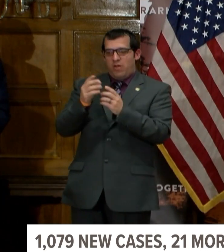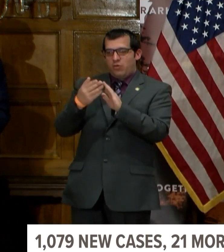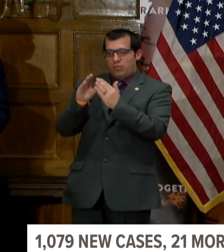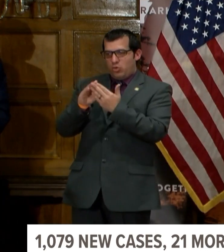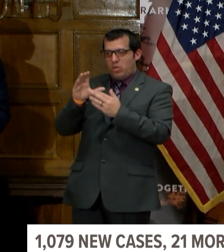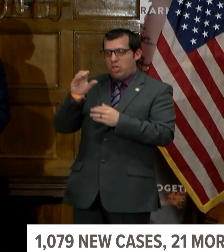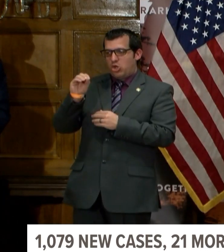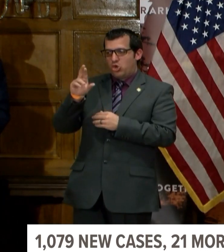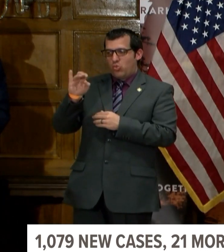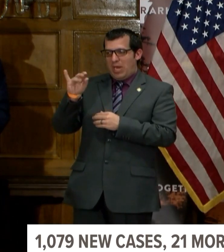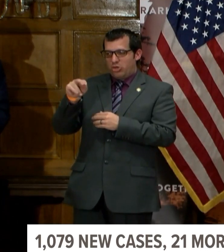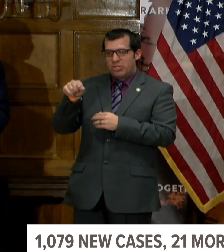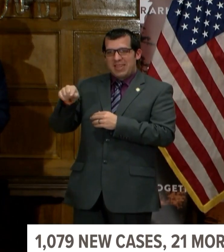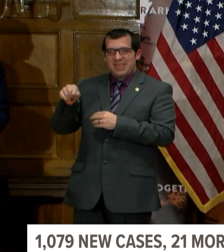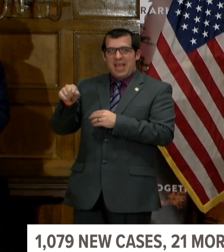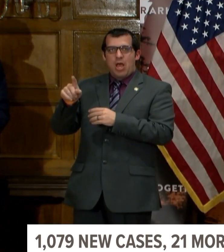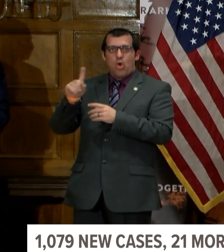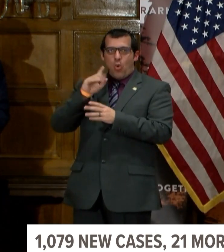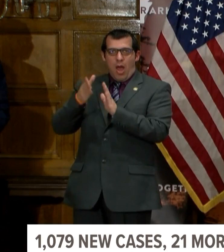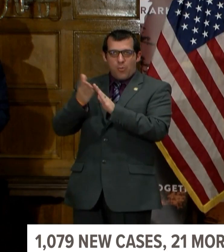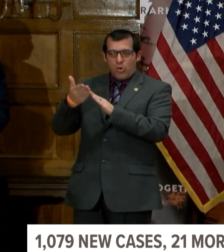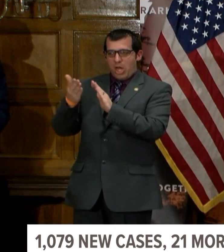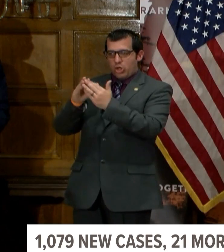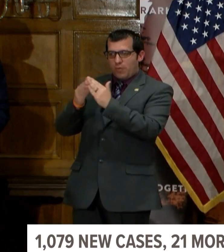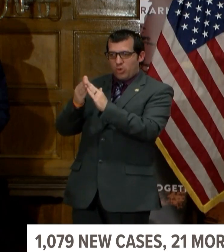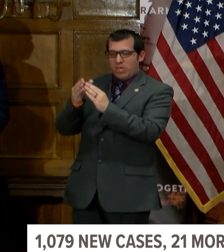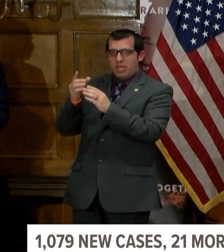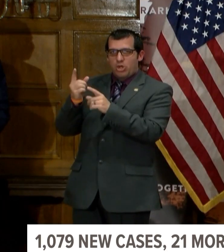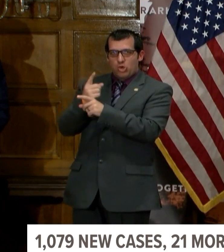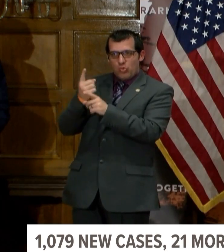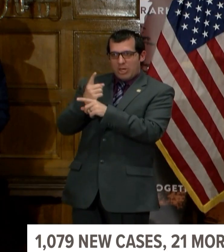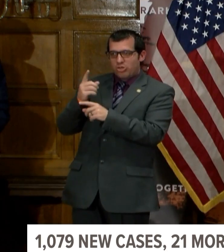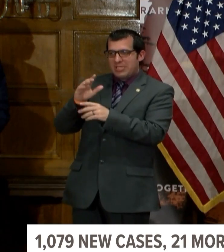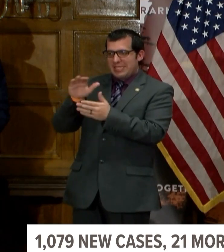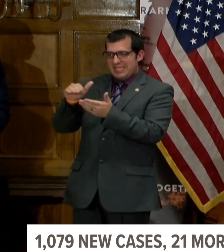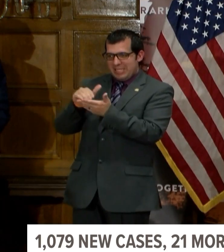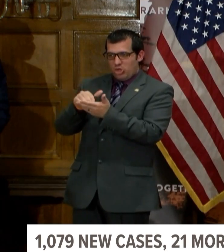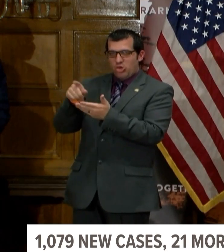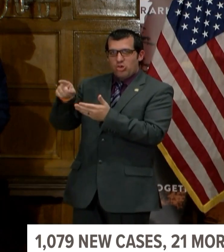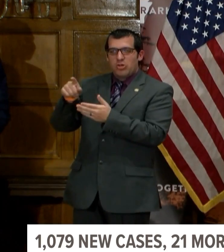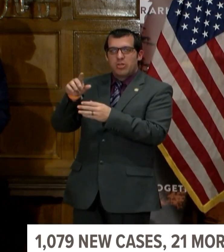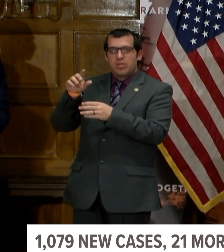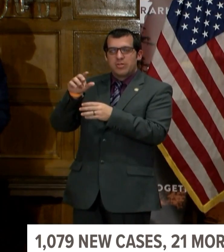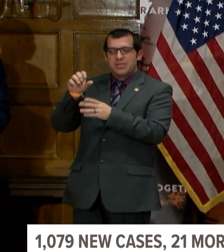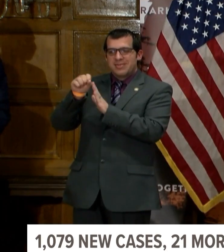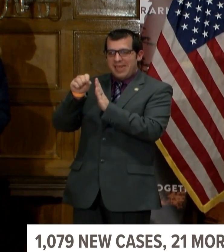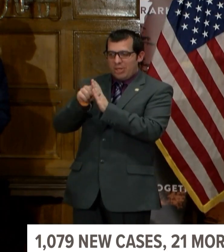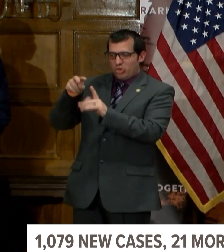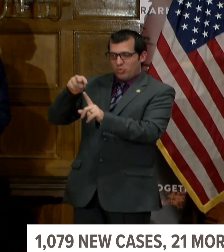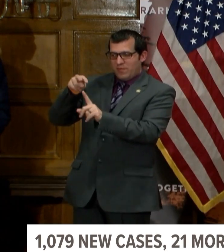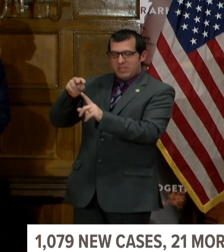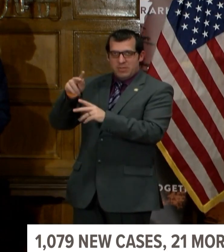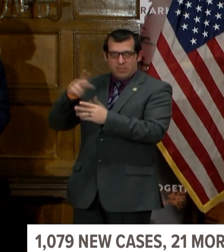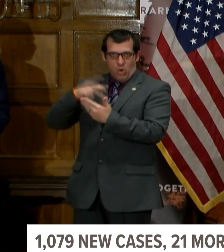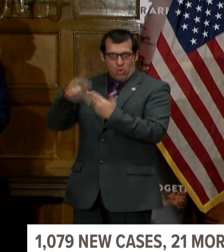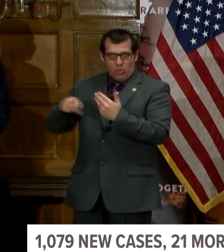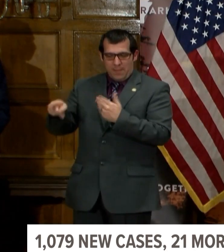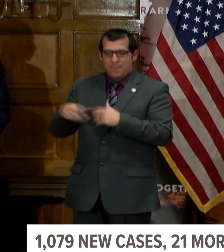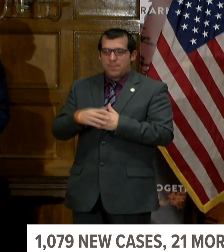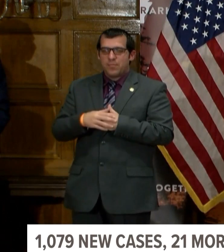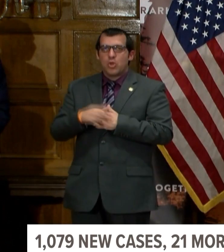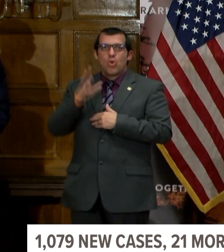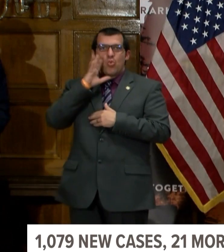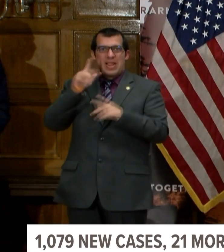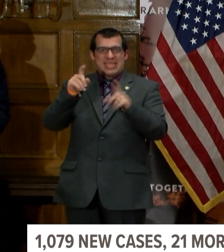latter operates our community correction centers and the state's supervision sanction programs. We will also be